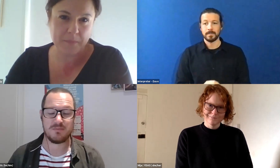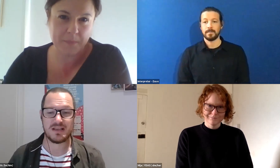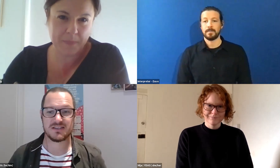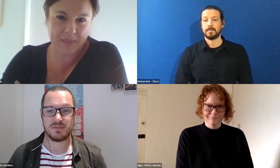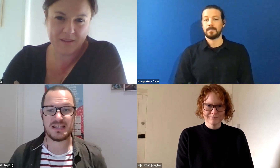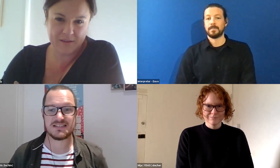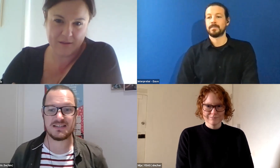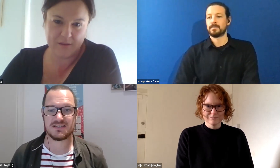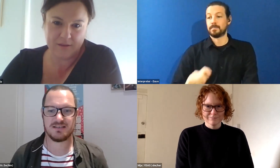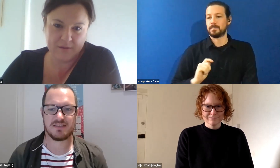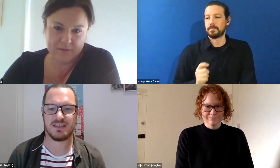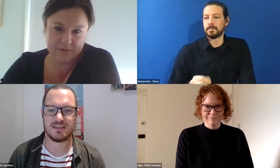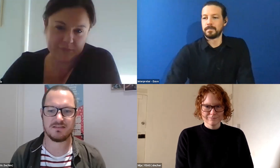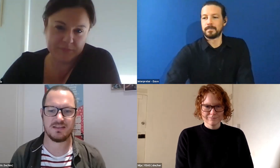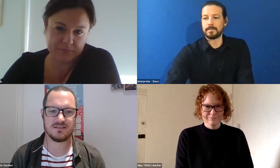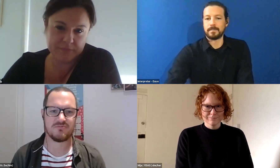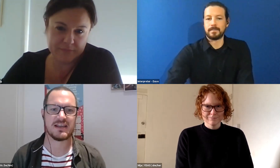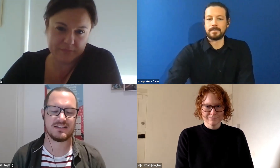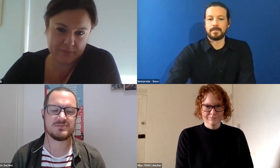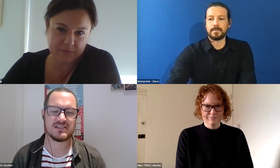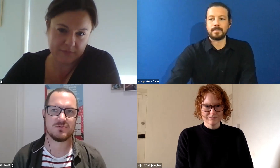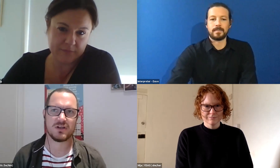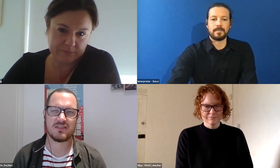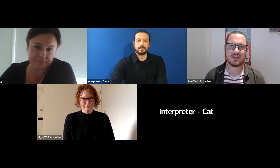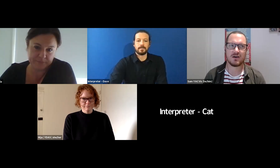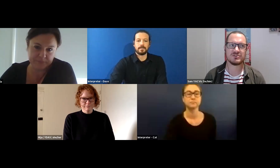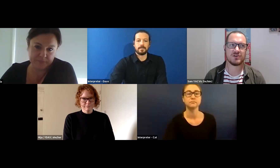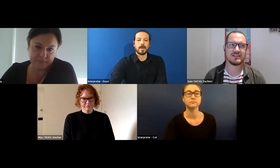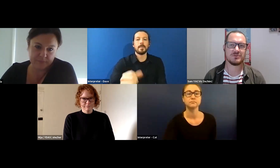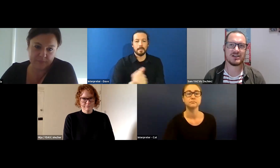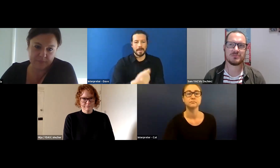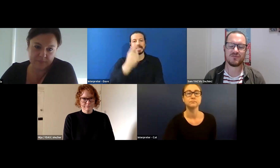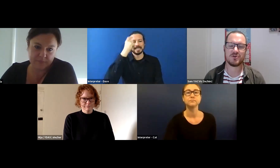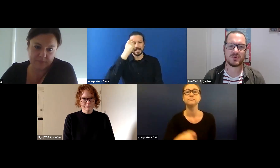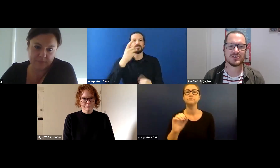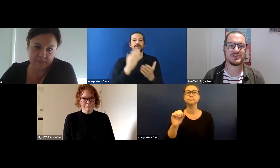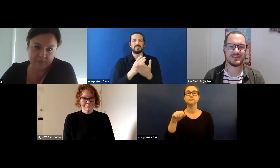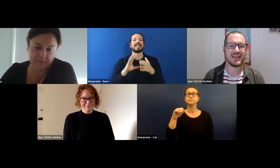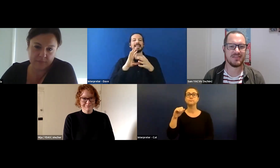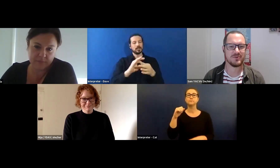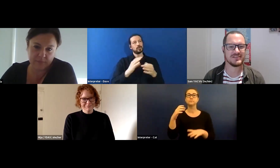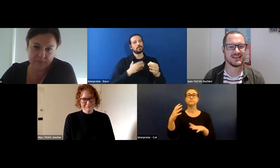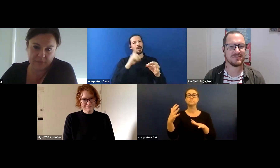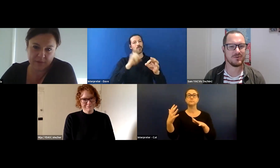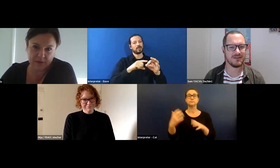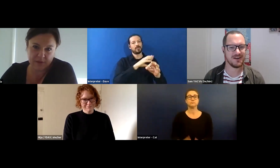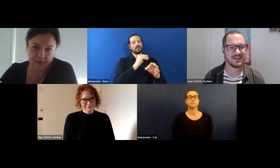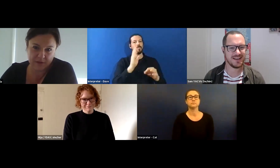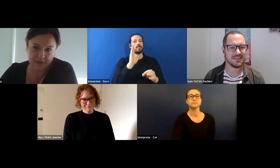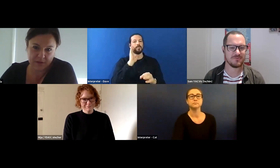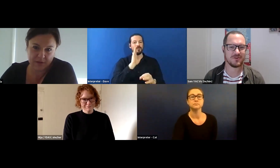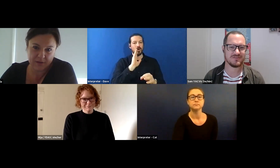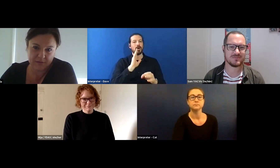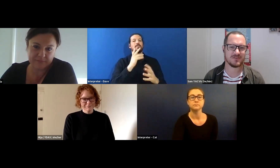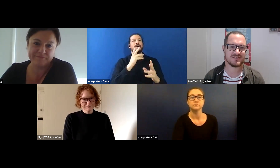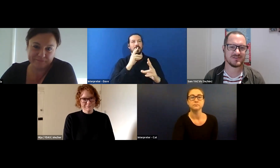Yeah, it makes complete sense. I think it directly speaks to what I think I was trying to ask before, but couldn't get the words out quite right. And I